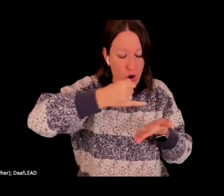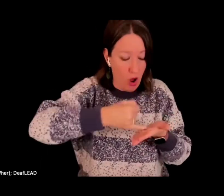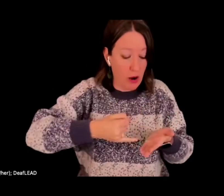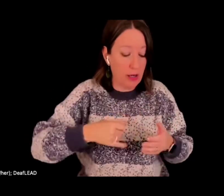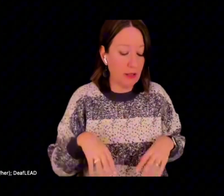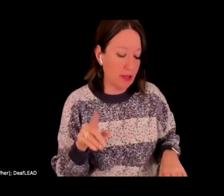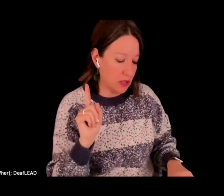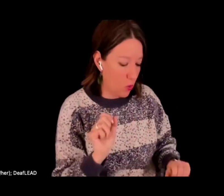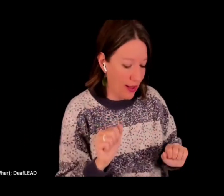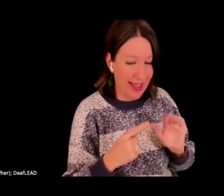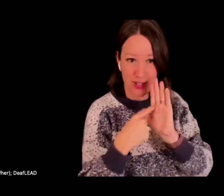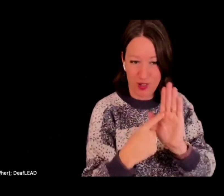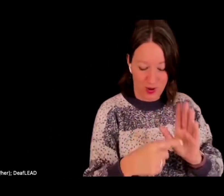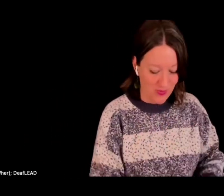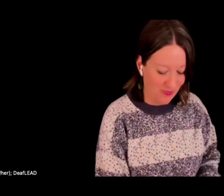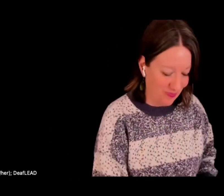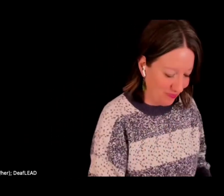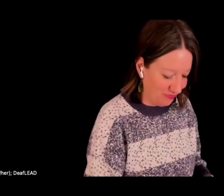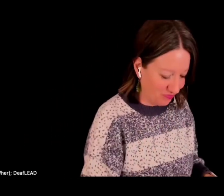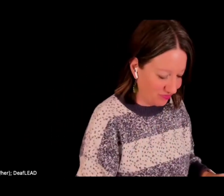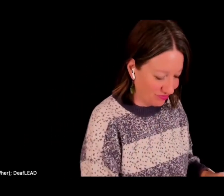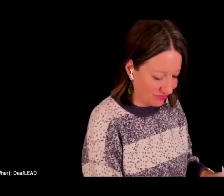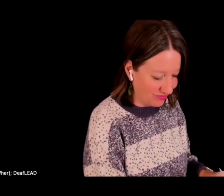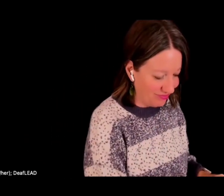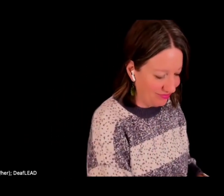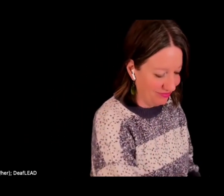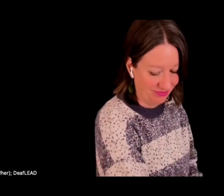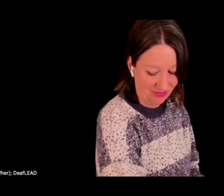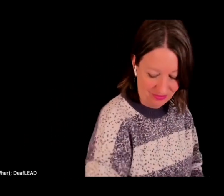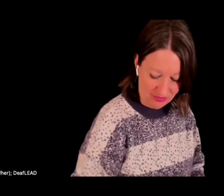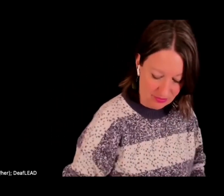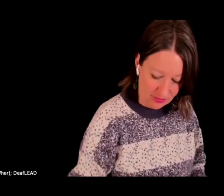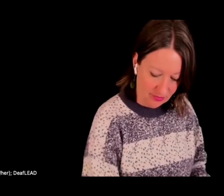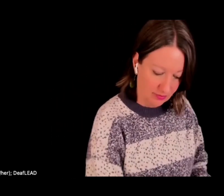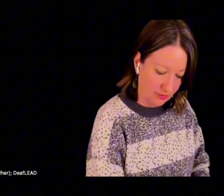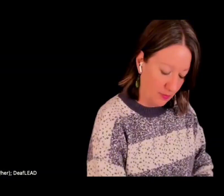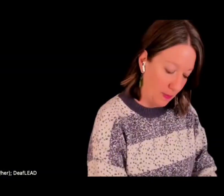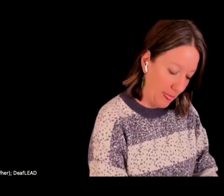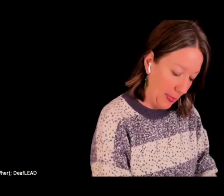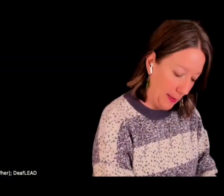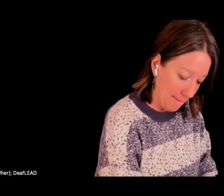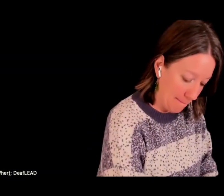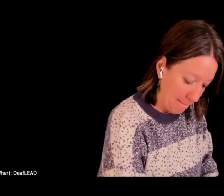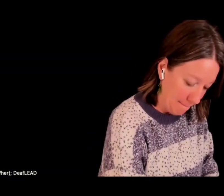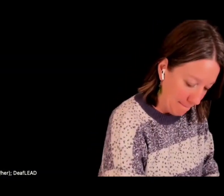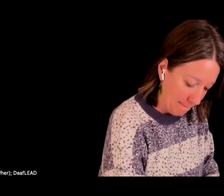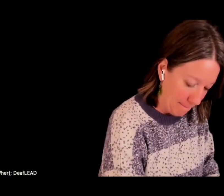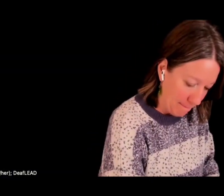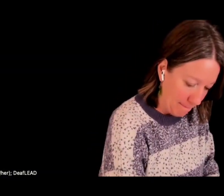So you might want to leave space for 6 different pieces of art on that page.